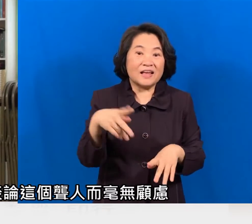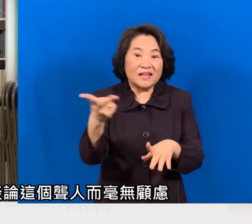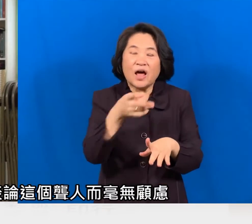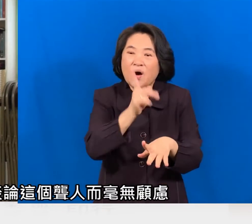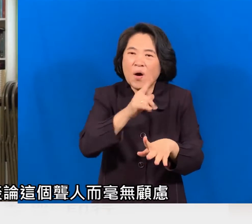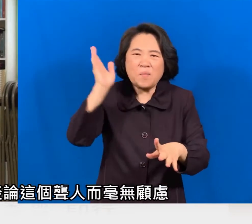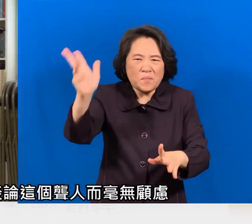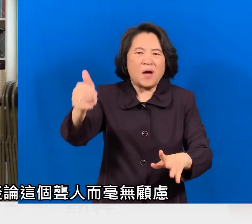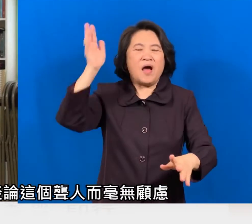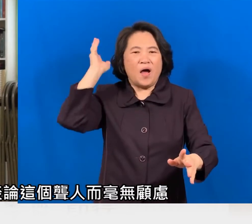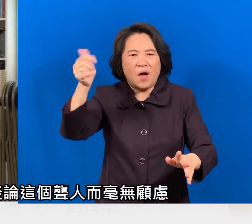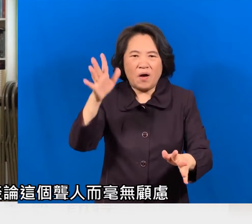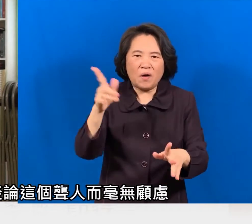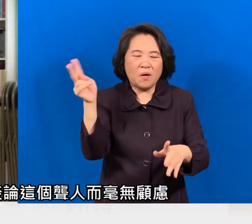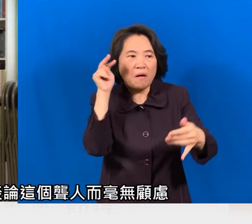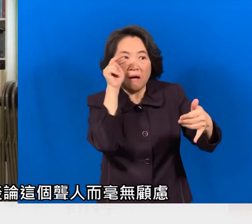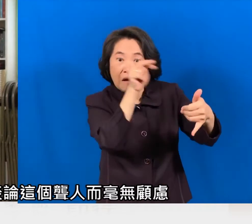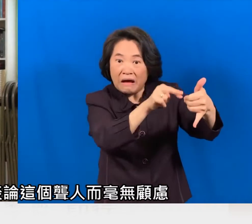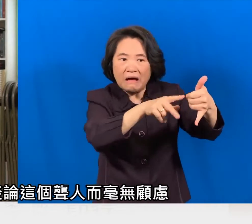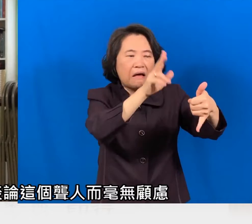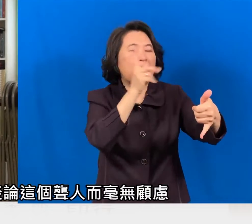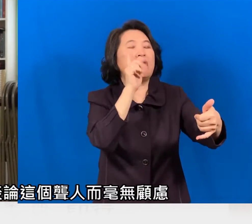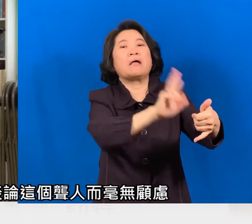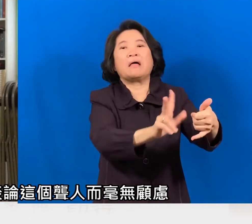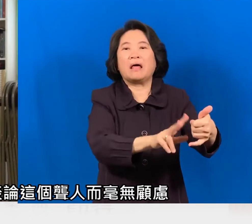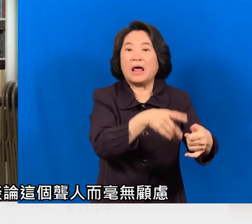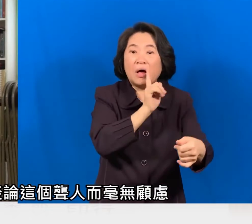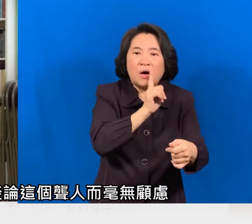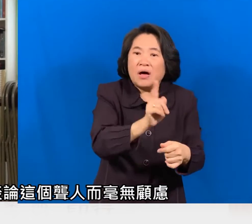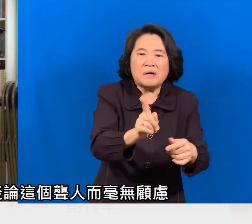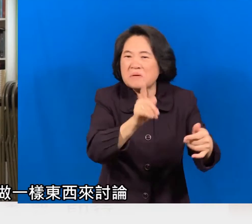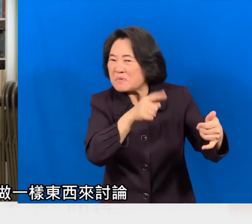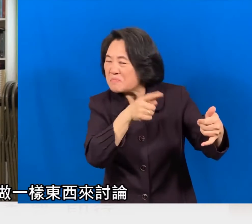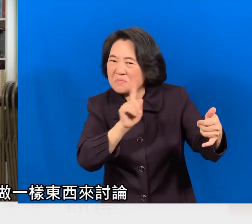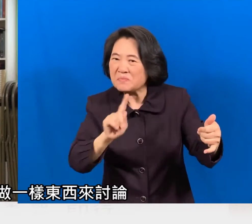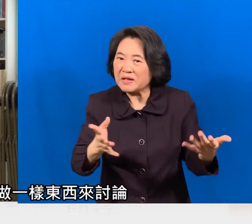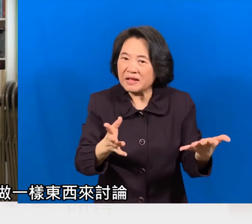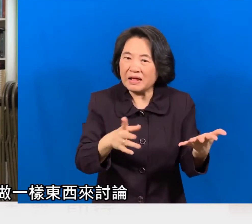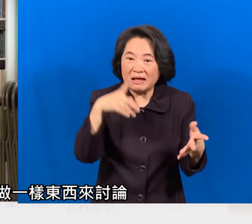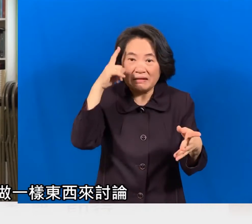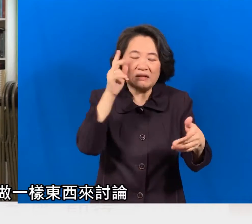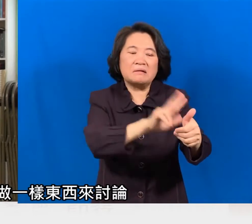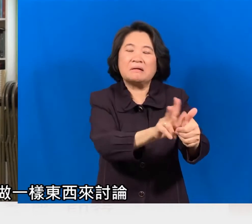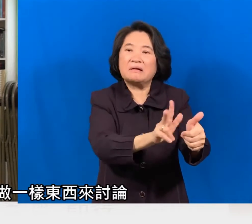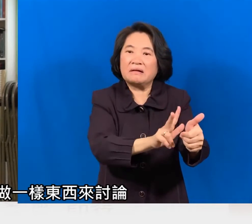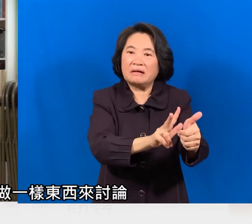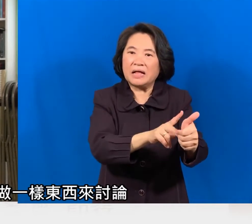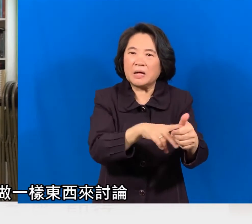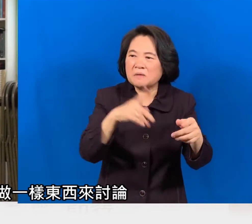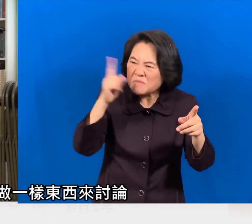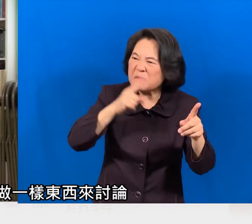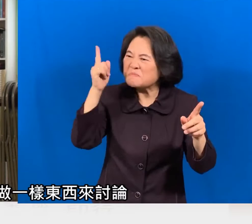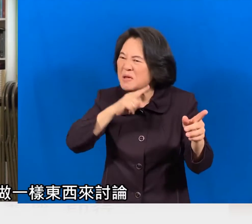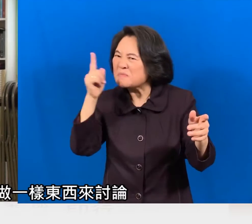people start speaking orally about the deaf person without a thought for his feelings, to the extent of merely regarding him as